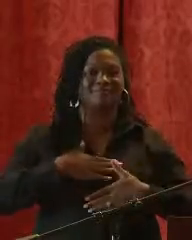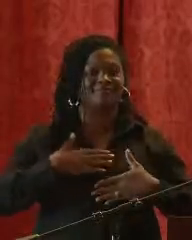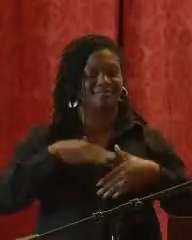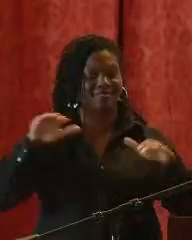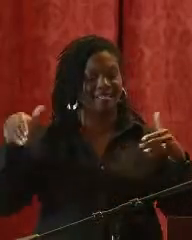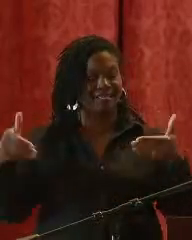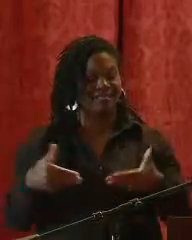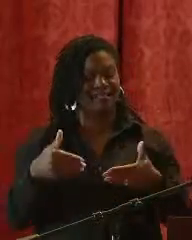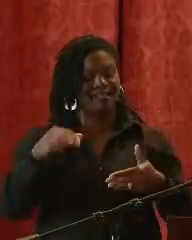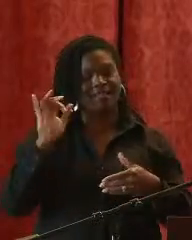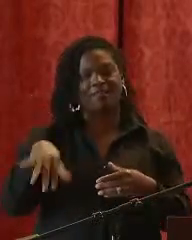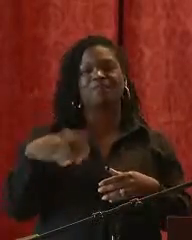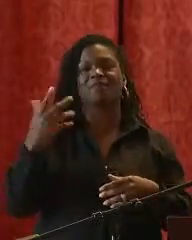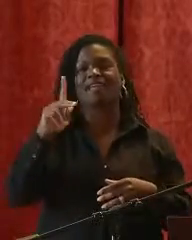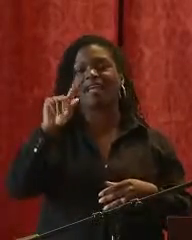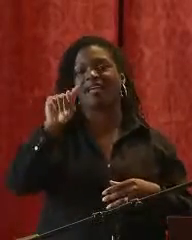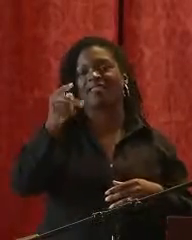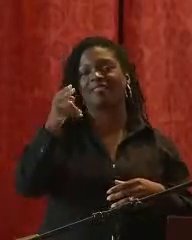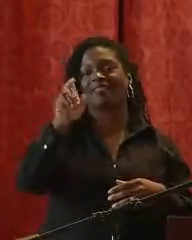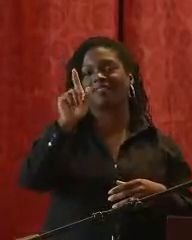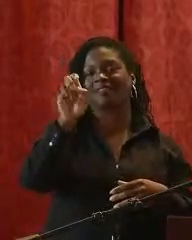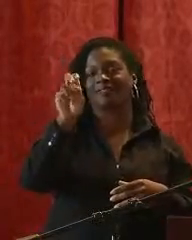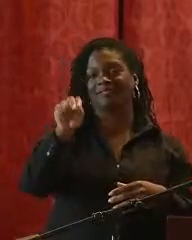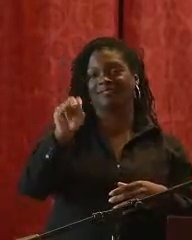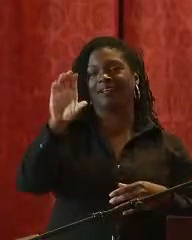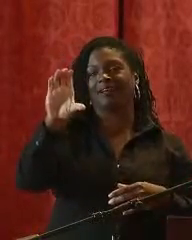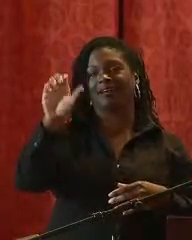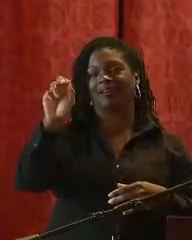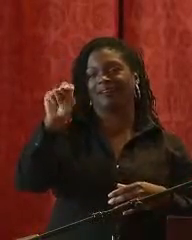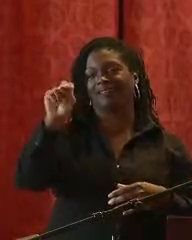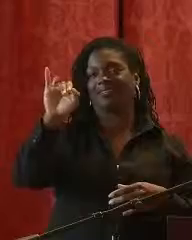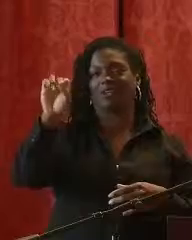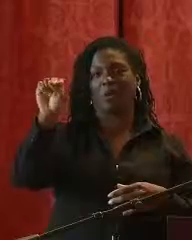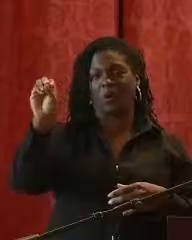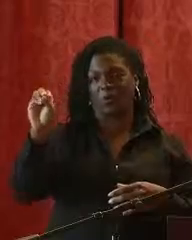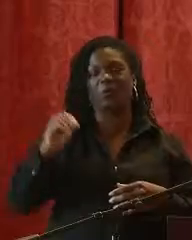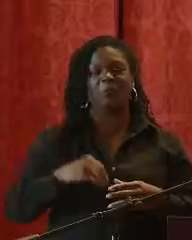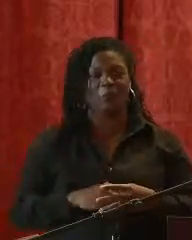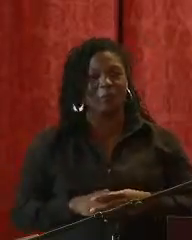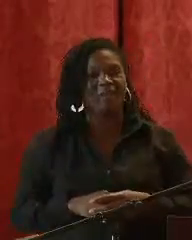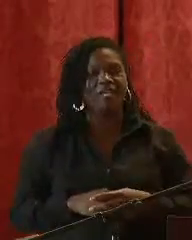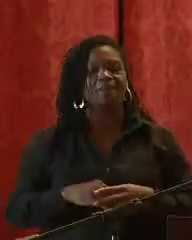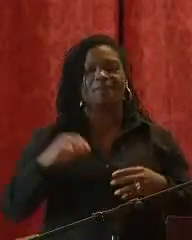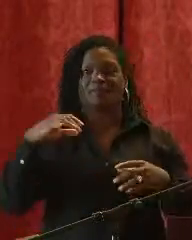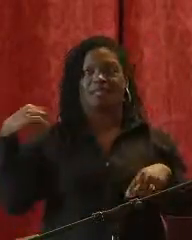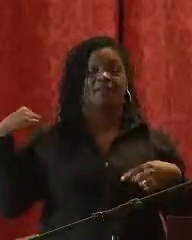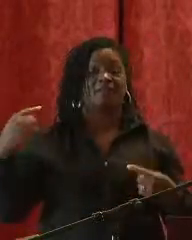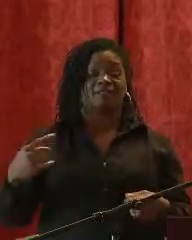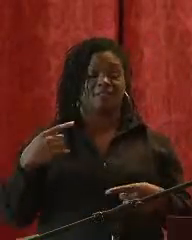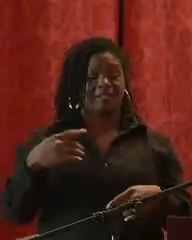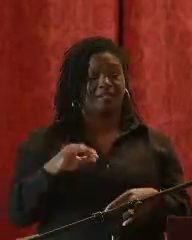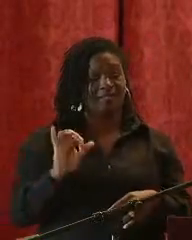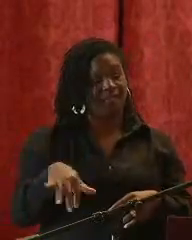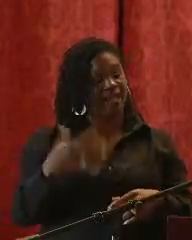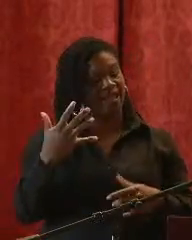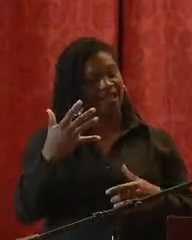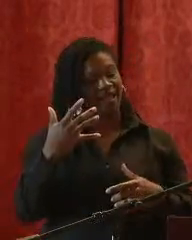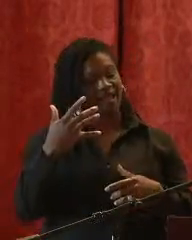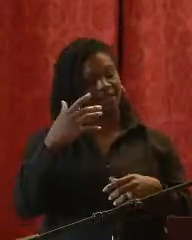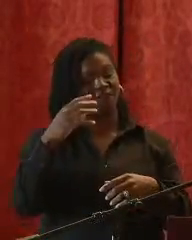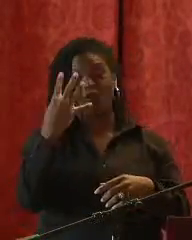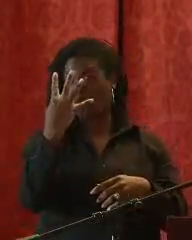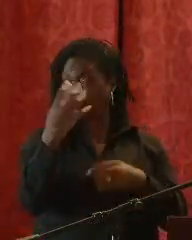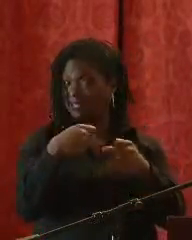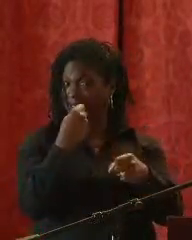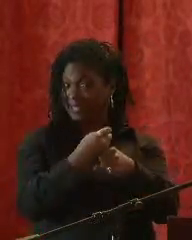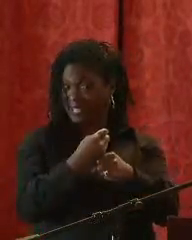Year, Mrs. Kathleen Canino. For the past 4 years, Kathleen has offered her services as an unpaid advocate